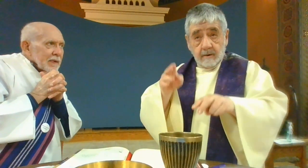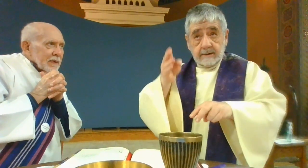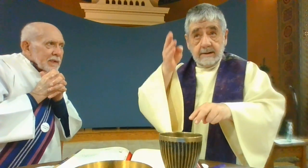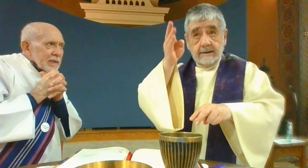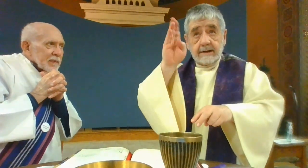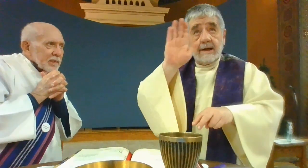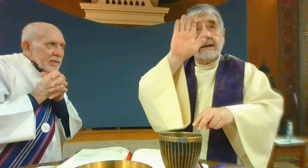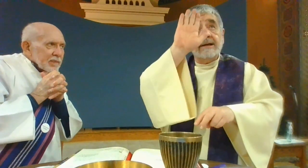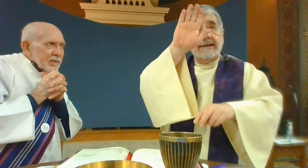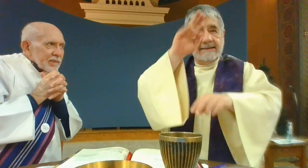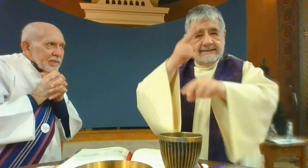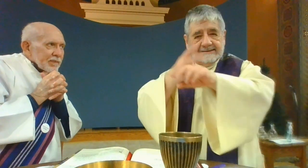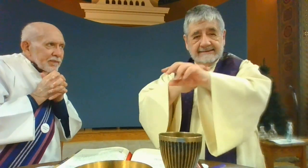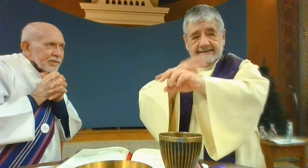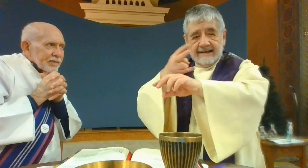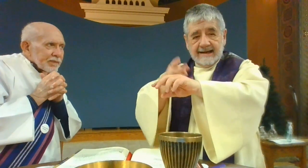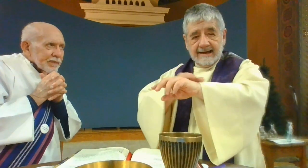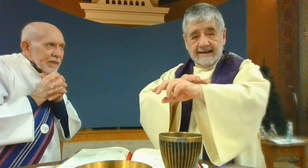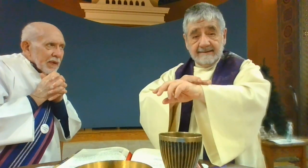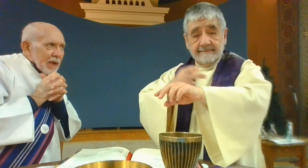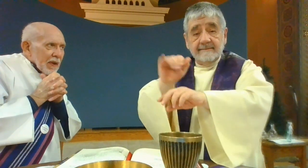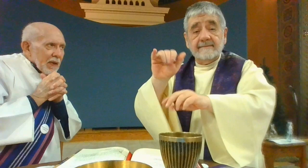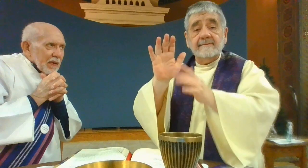behold behold the Lamb of God